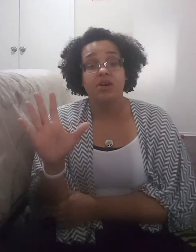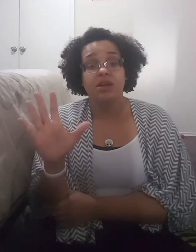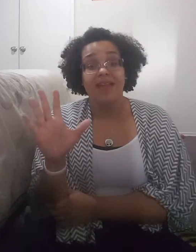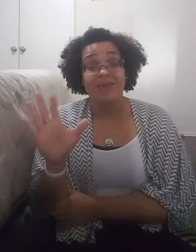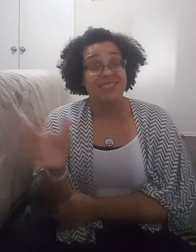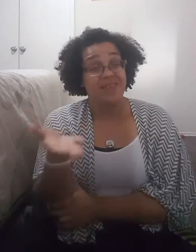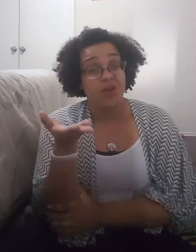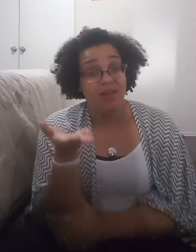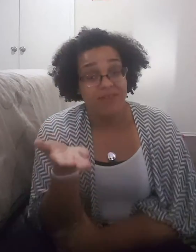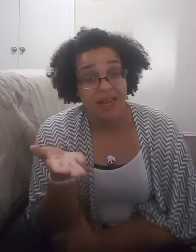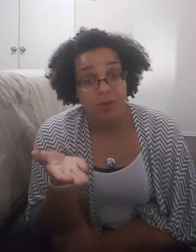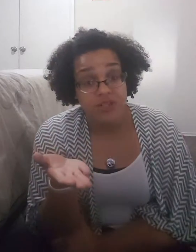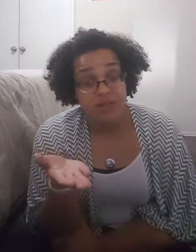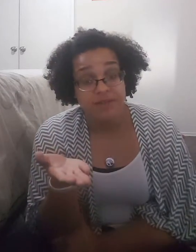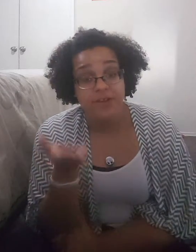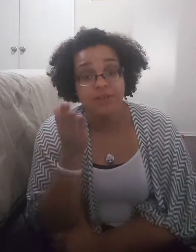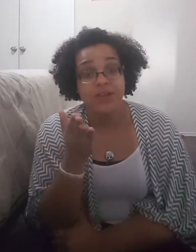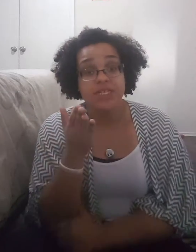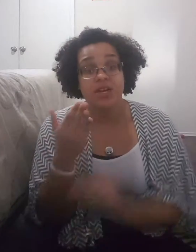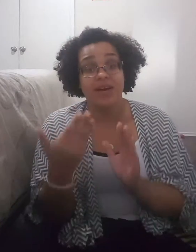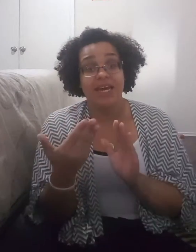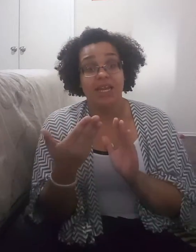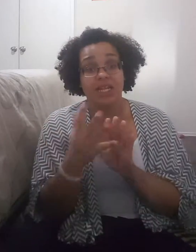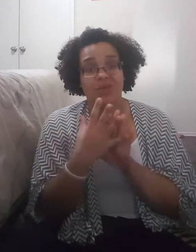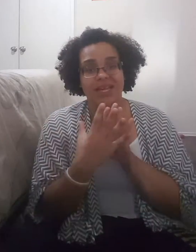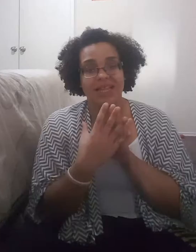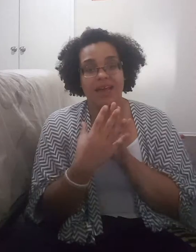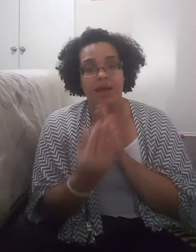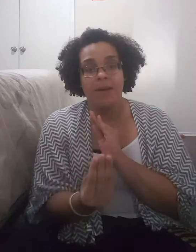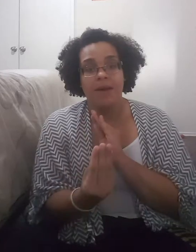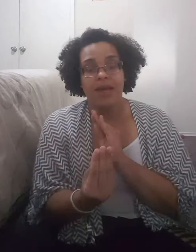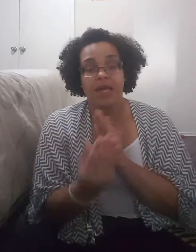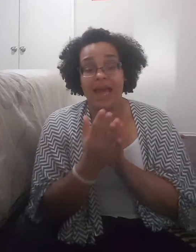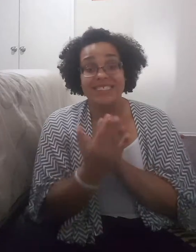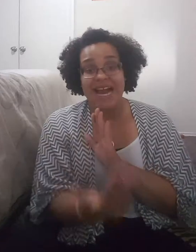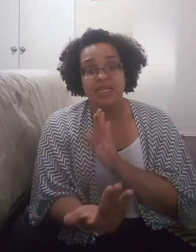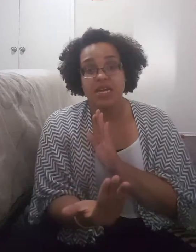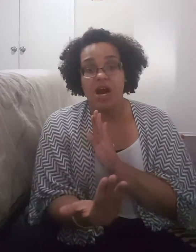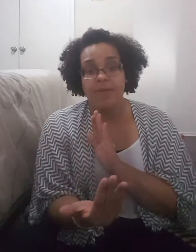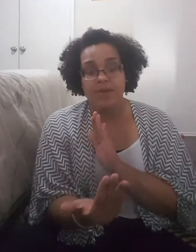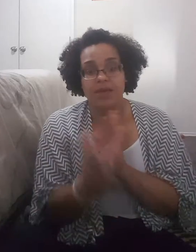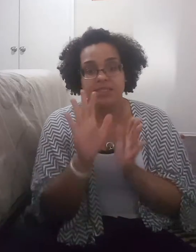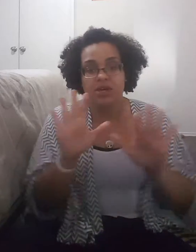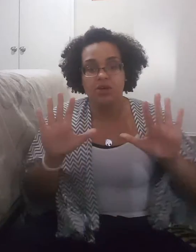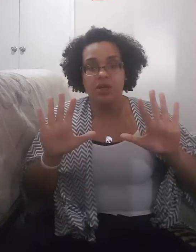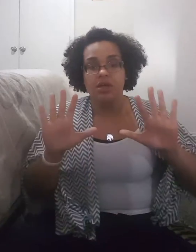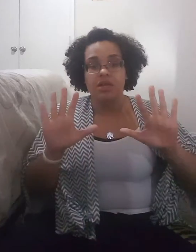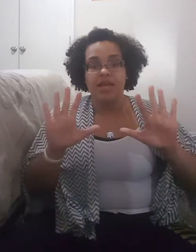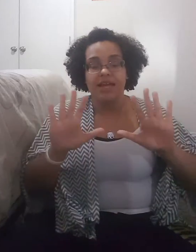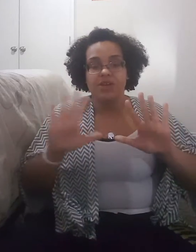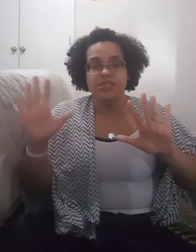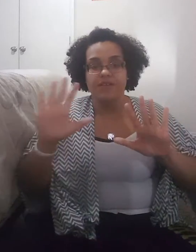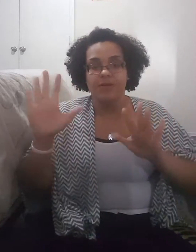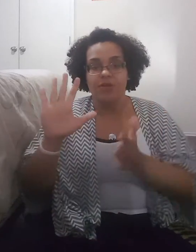that being said, if you're a left-handed person, feel free to go ahead and literally like exactly copy me. So like you see it from the